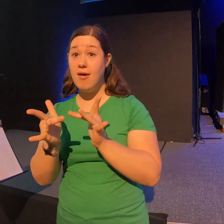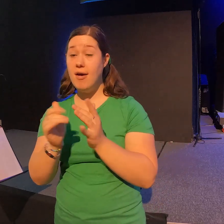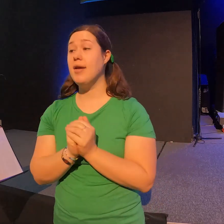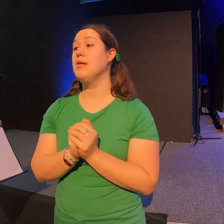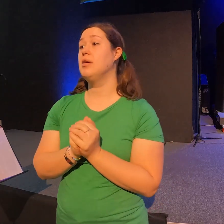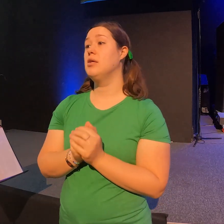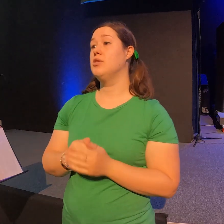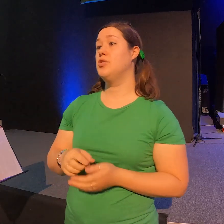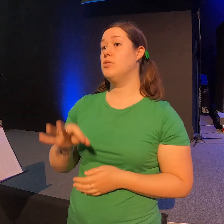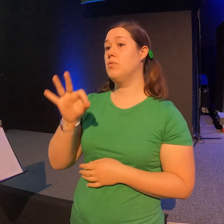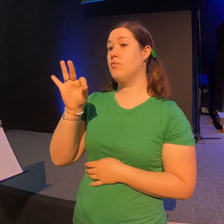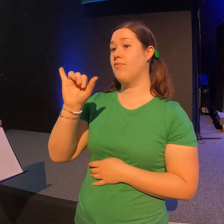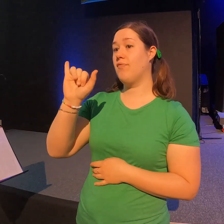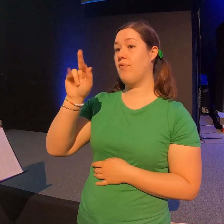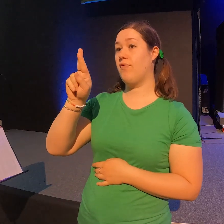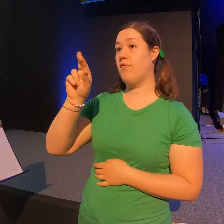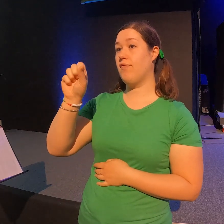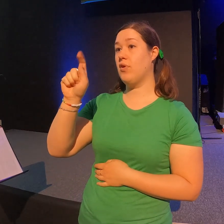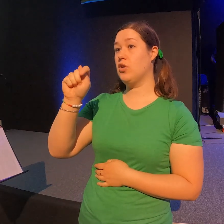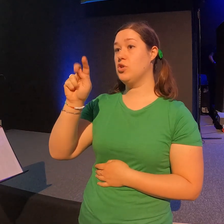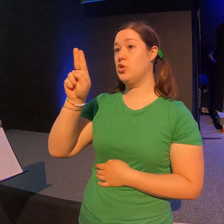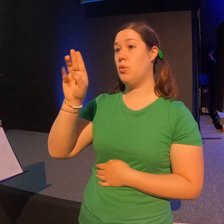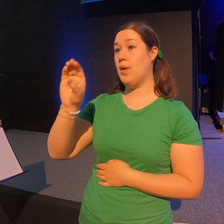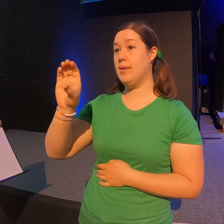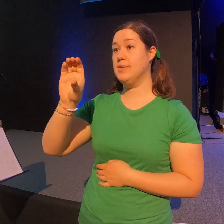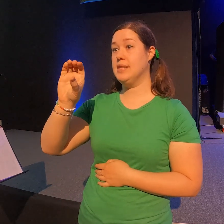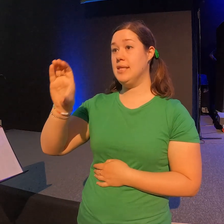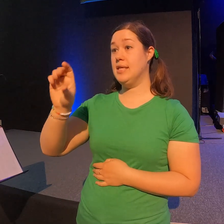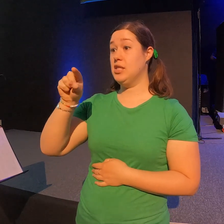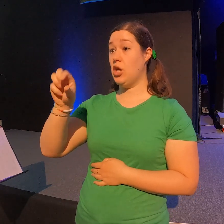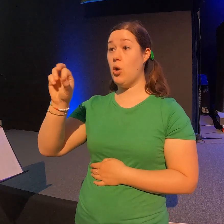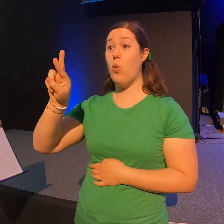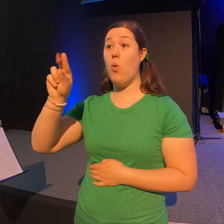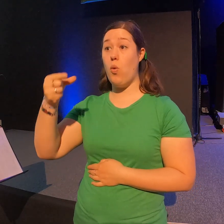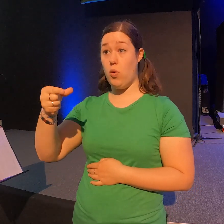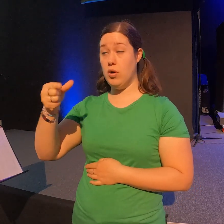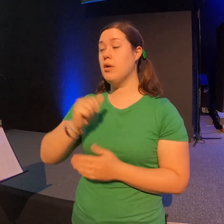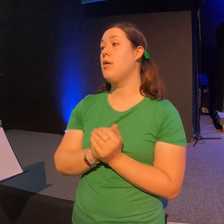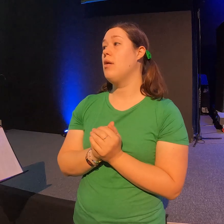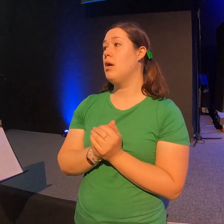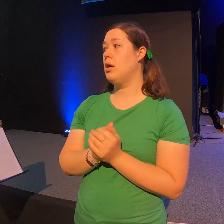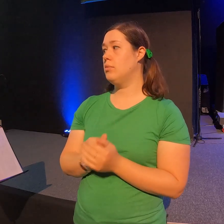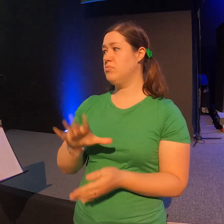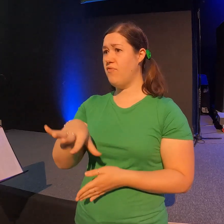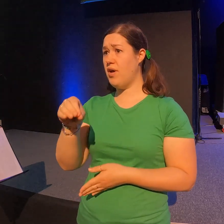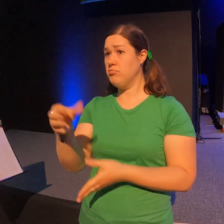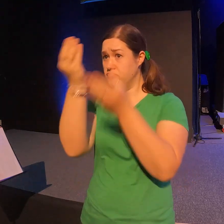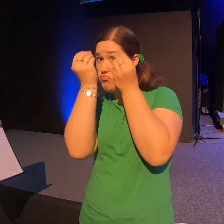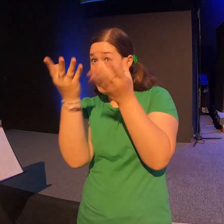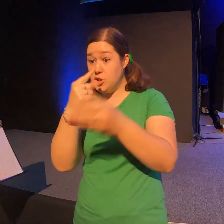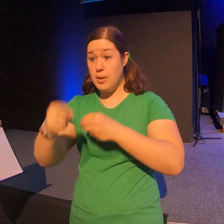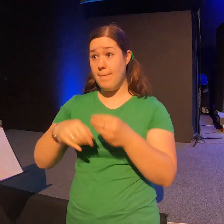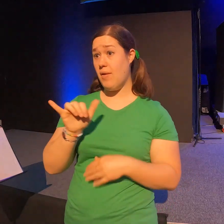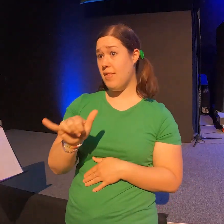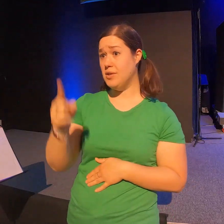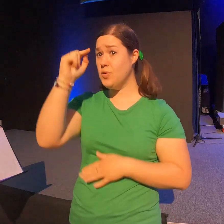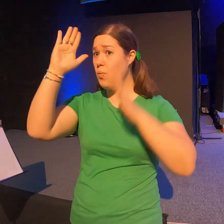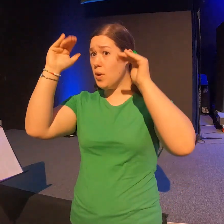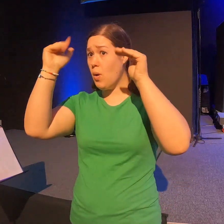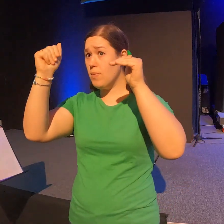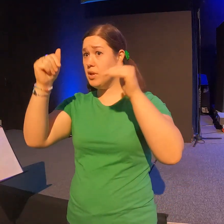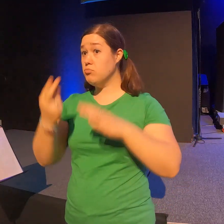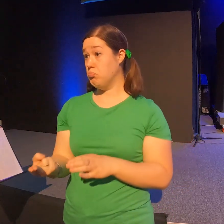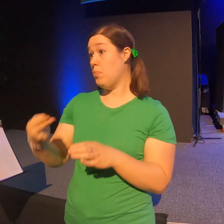That will give you information about that, or you can always give us a call if you would like more information about that. But we hope that you can be a part of that, especially as we are gearing